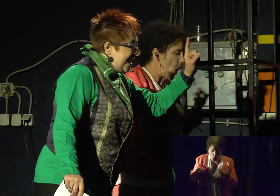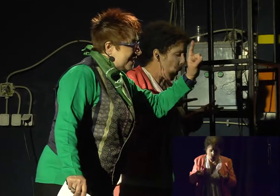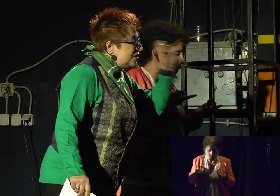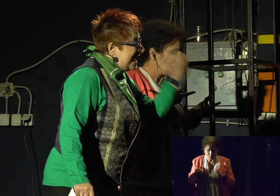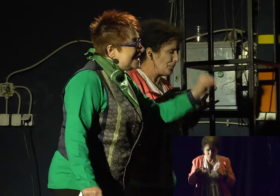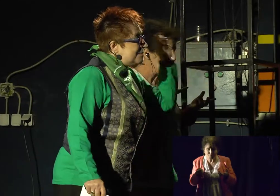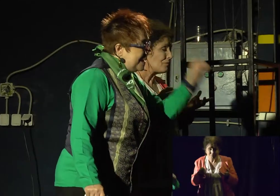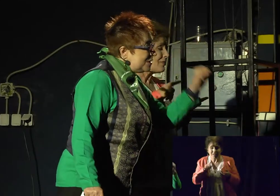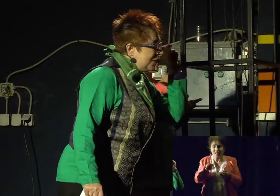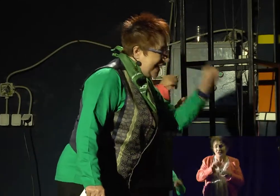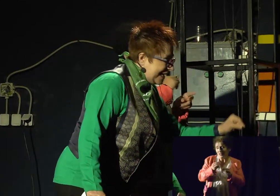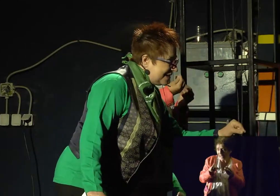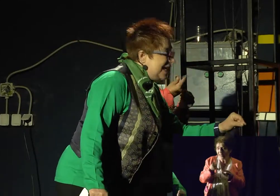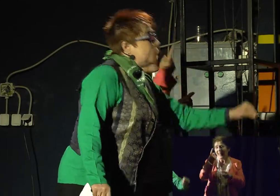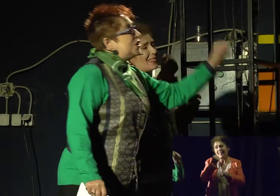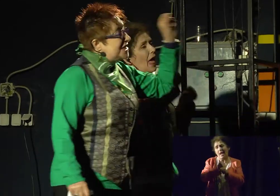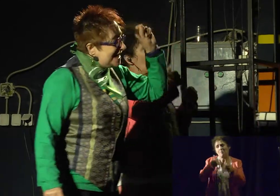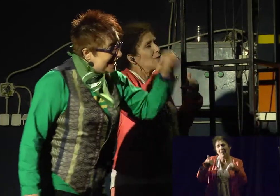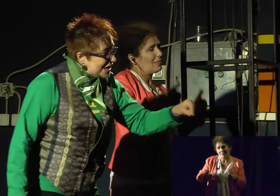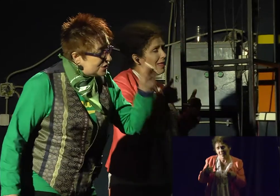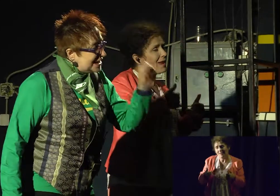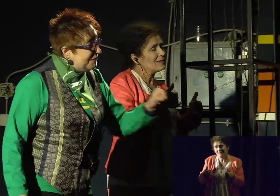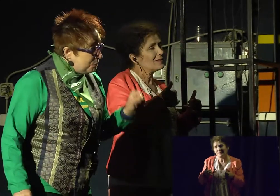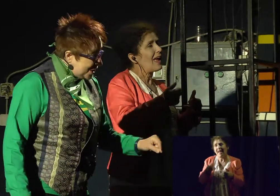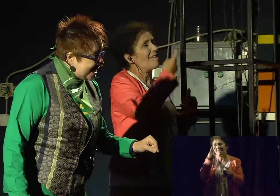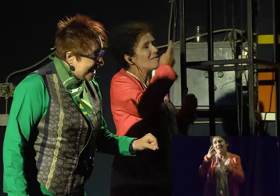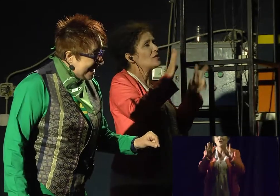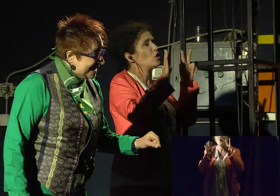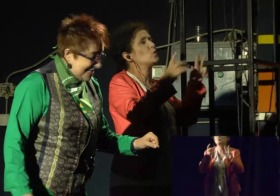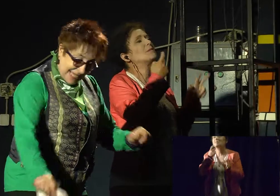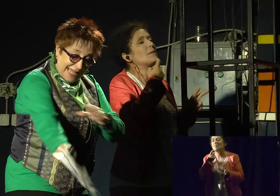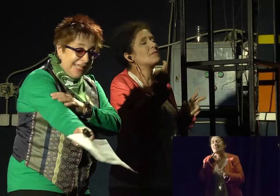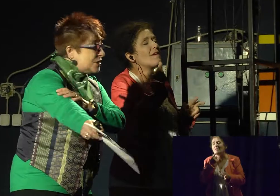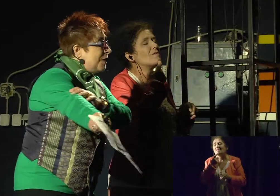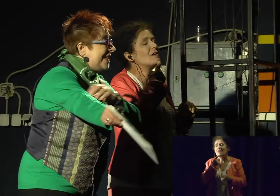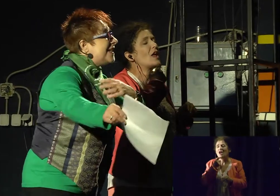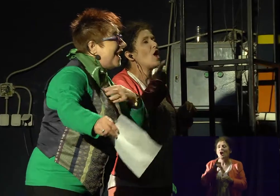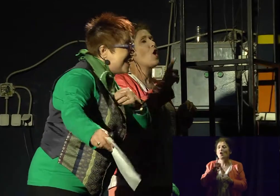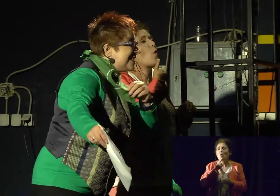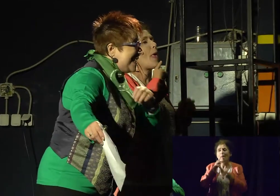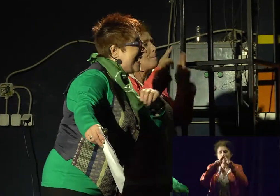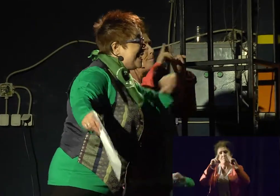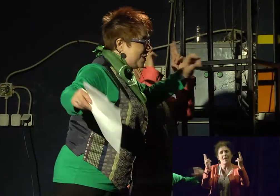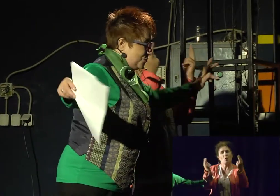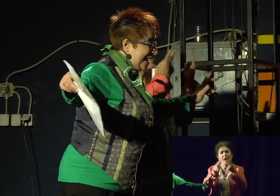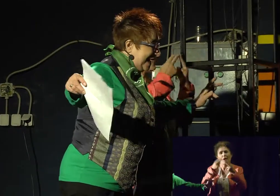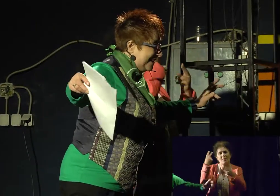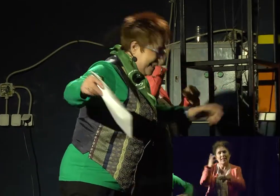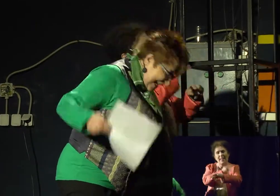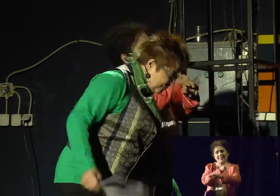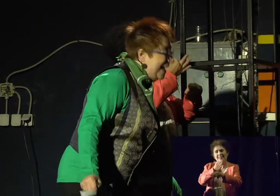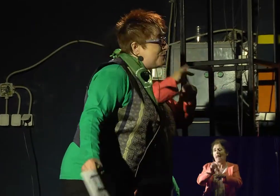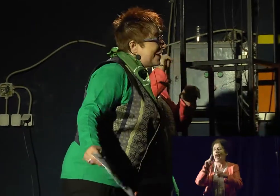one thing, today is September 28th, which is the International Safe Abortion Day, and that's why the color today is